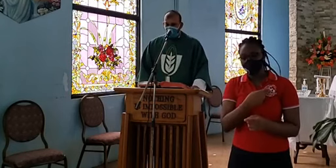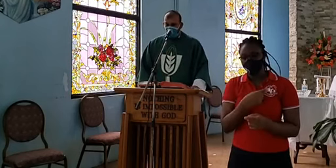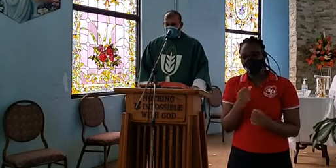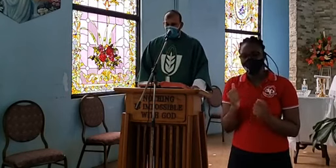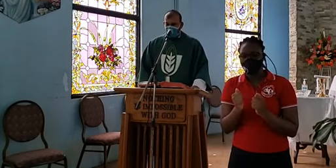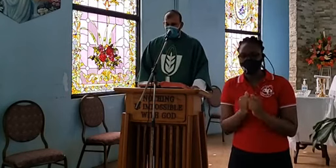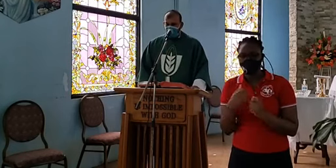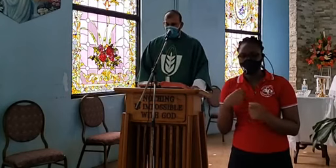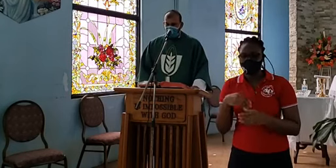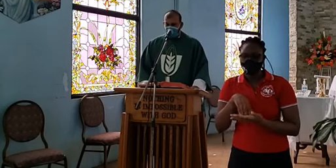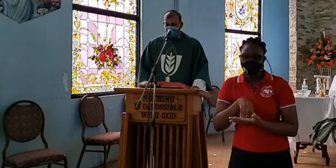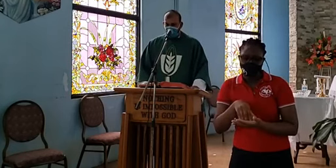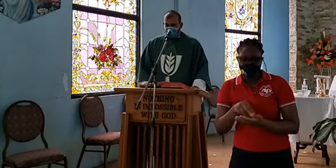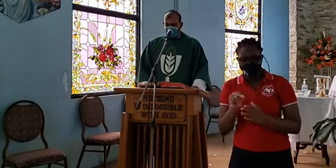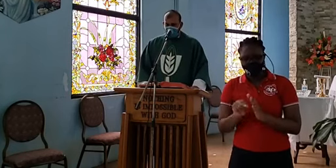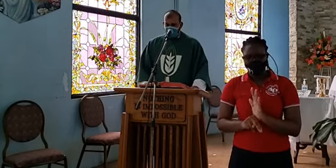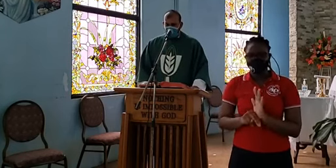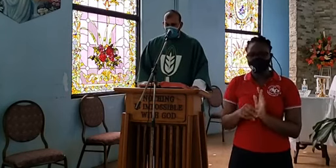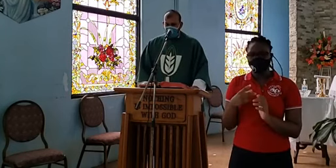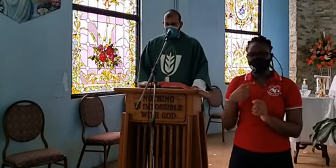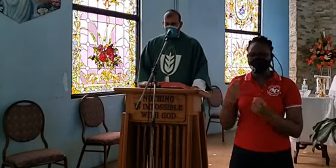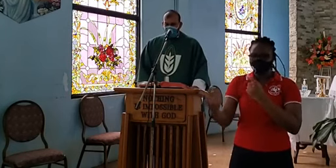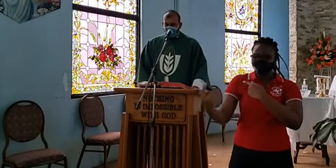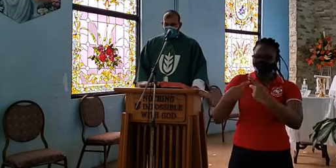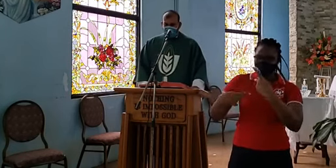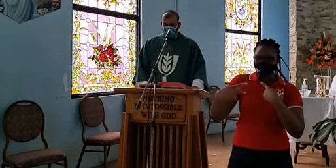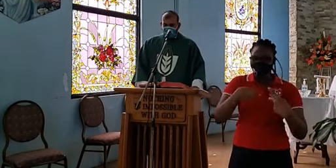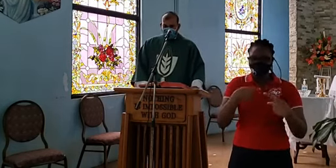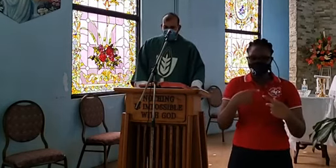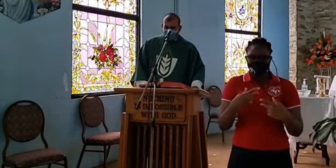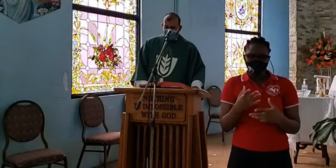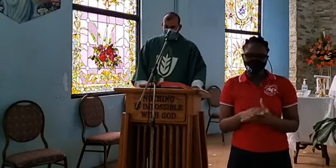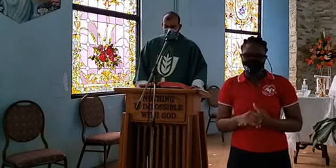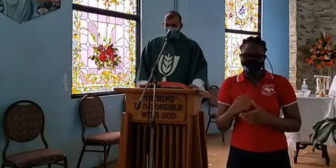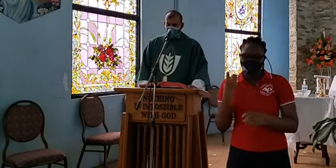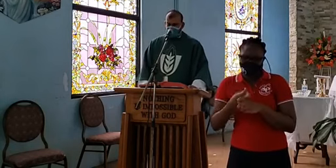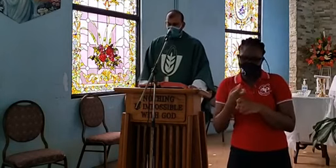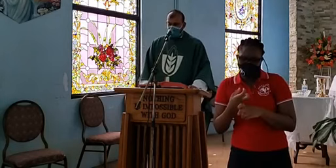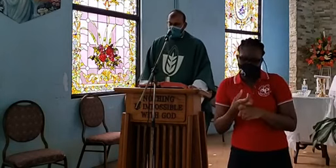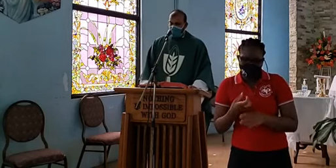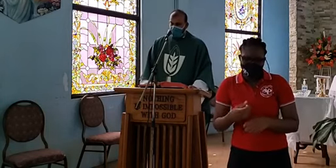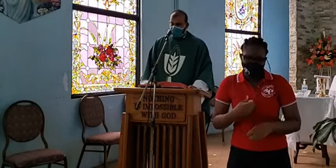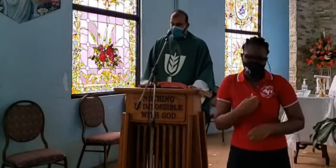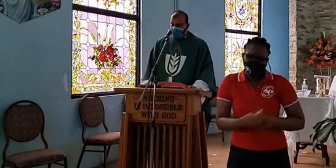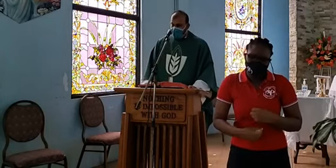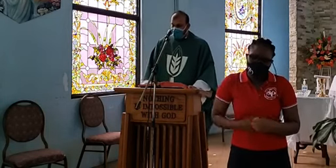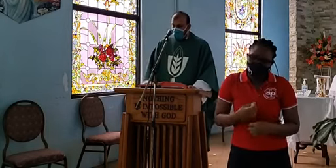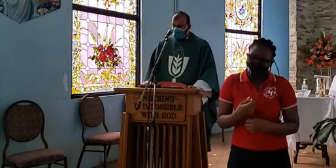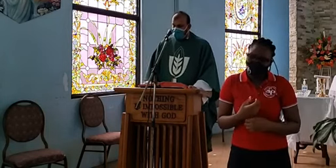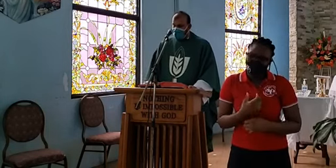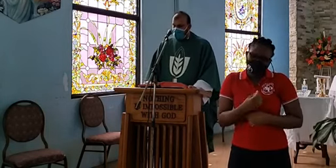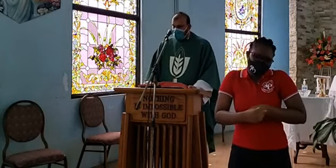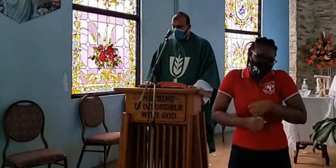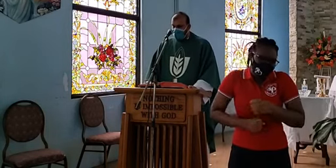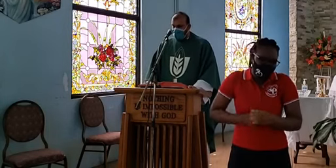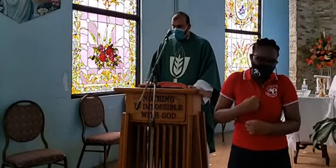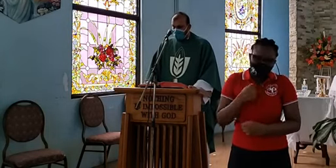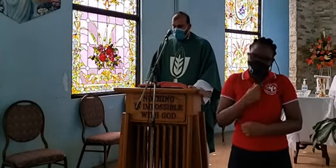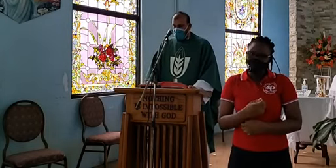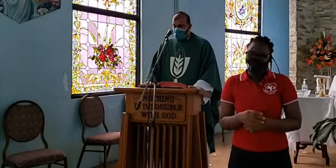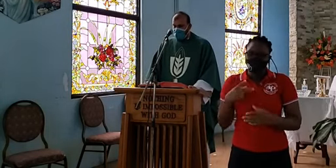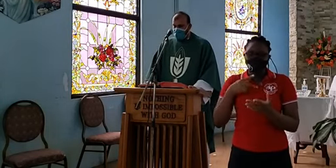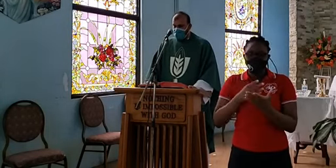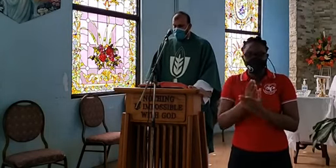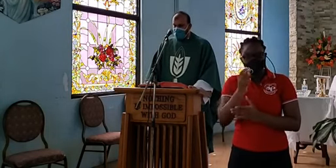my weakness and with insult, hardship and persecution, and the agonies I go through